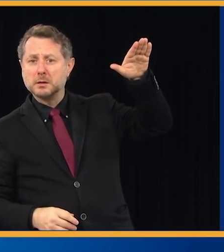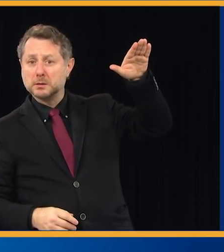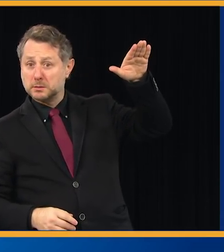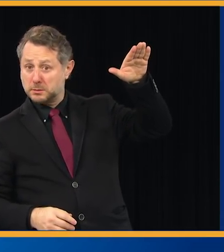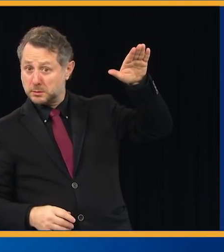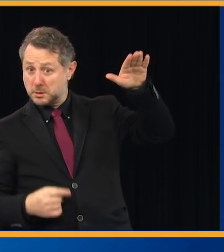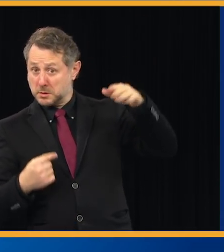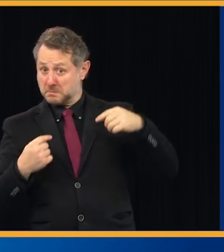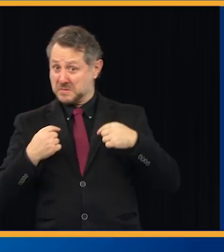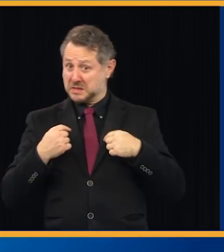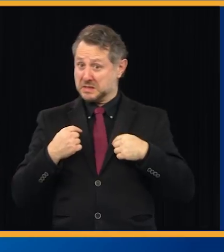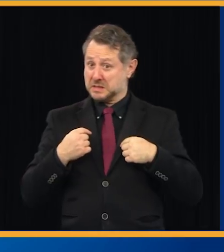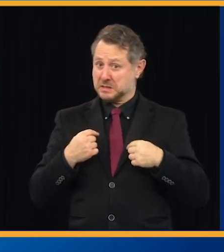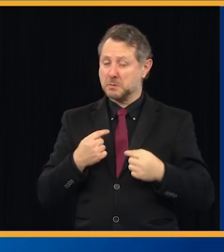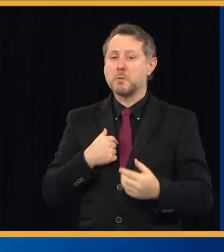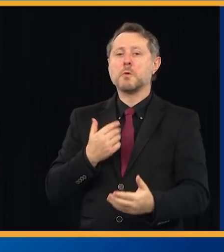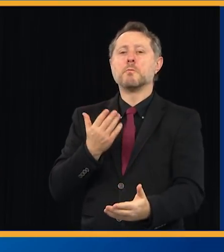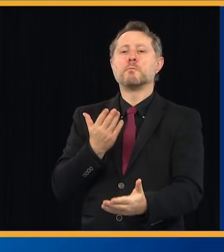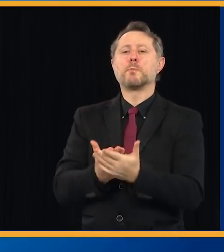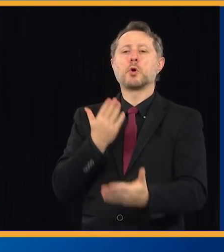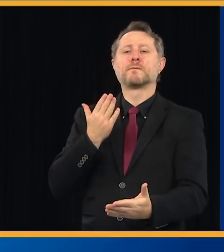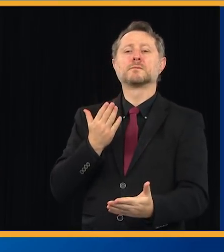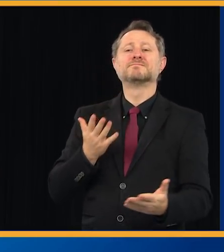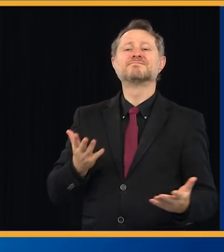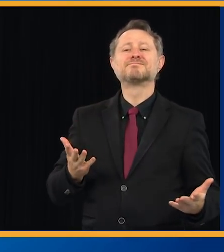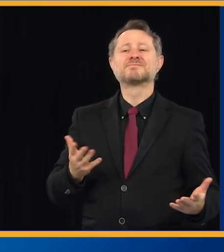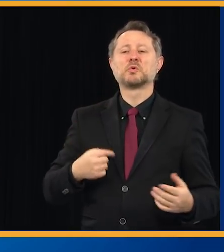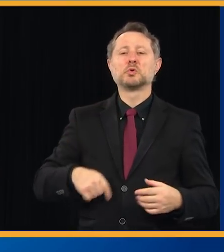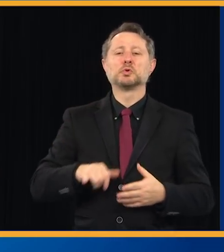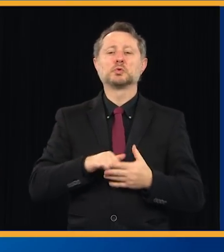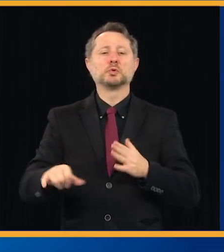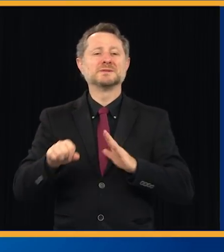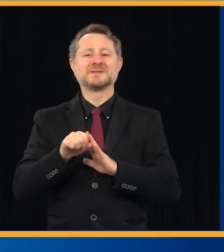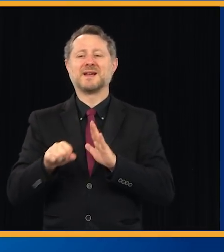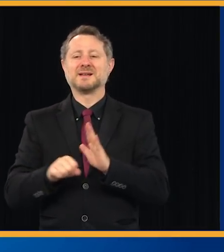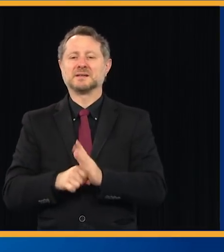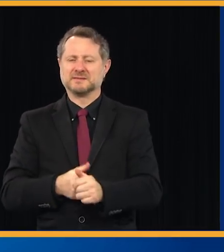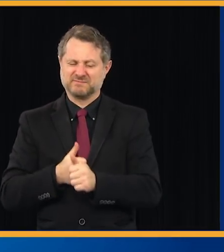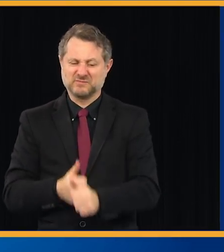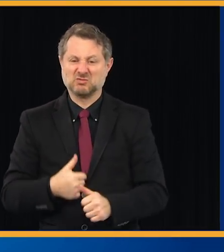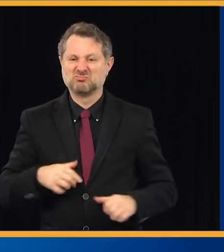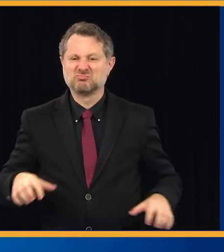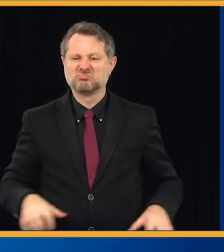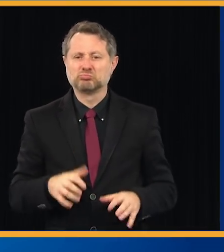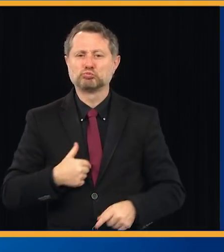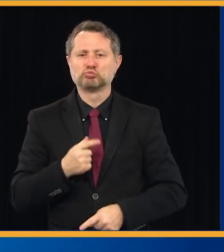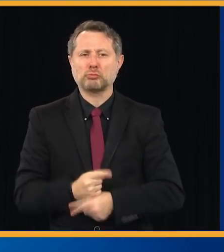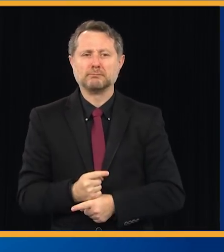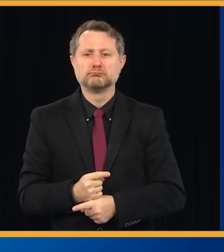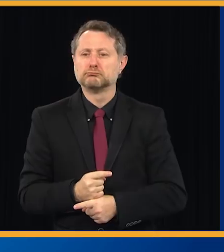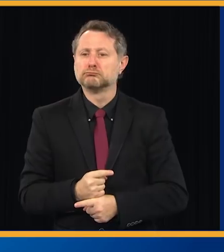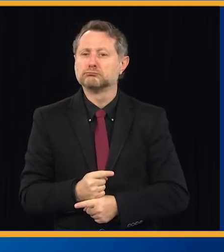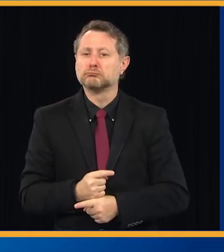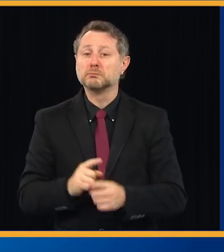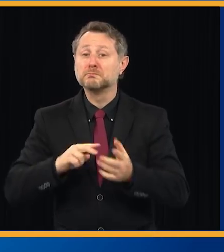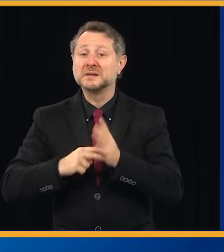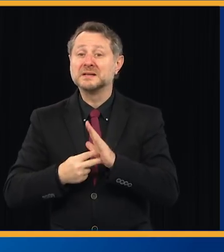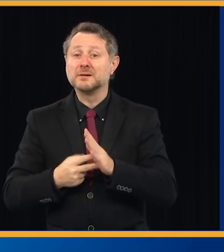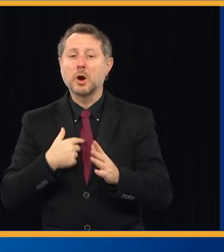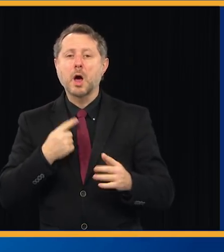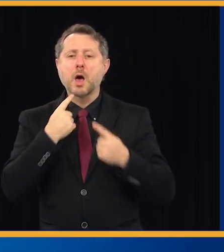that vindicates what we're doing here in New York, which says, follow the science, follow the